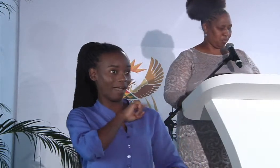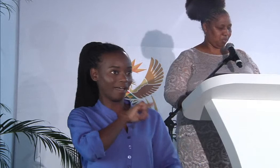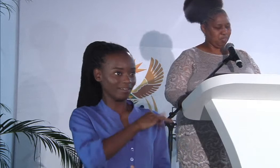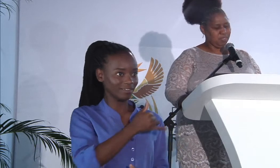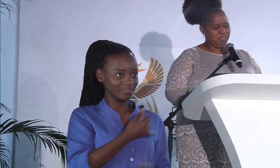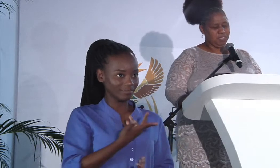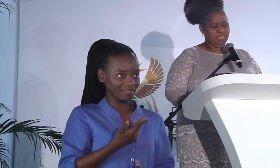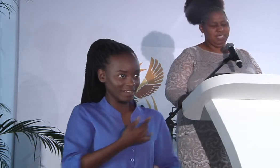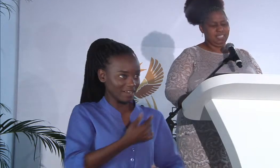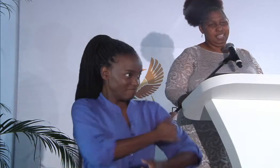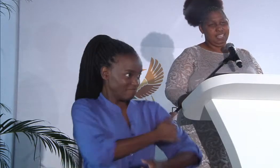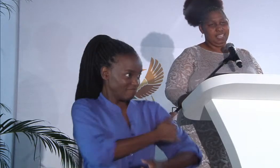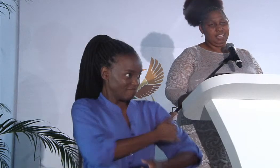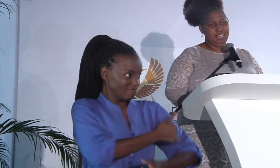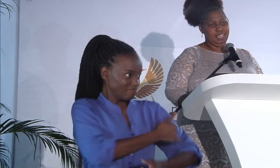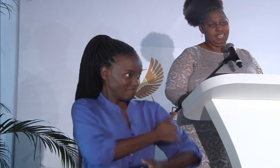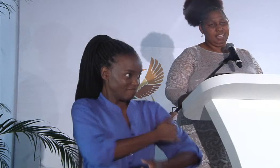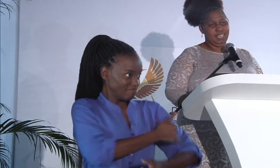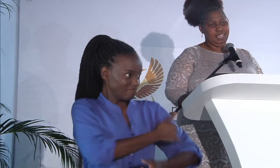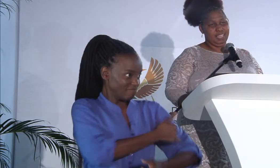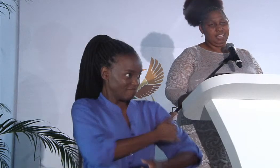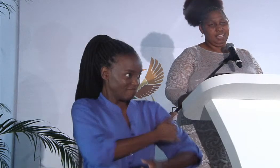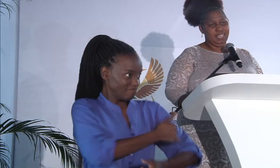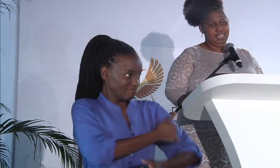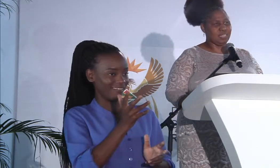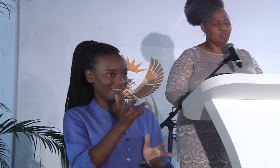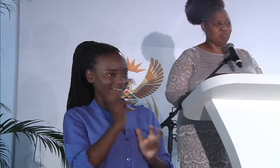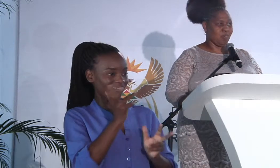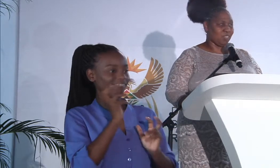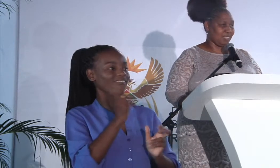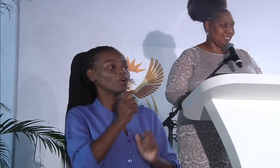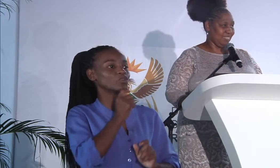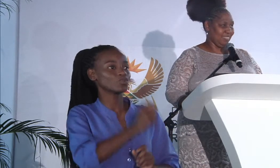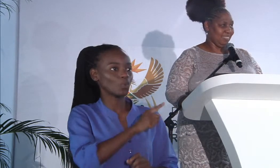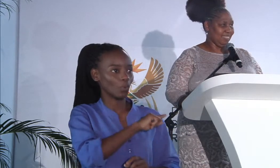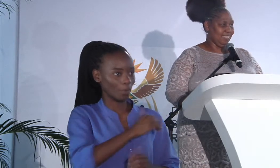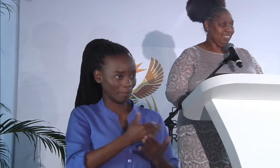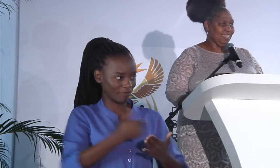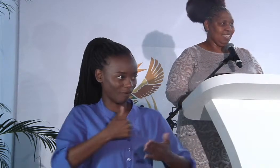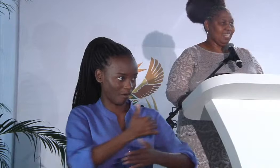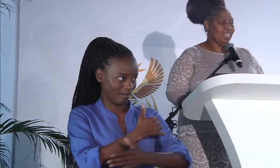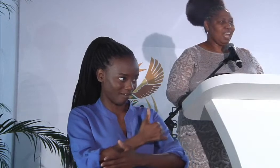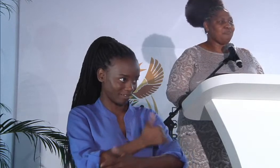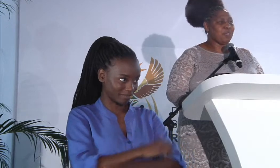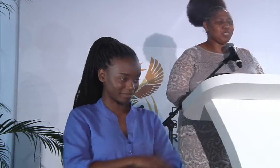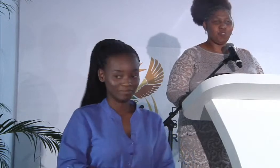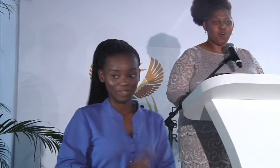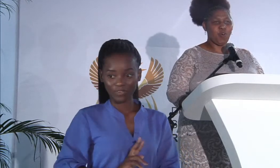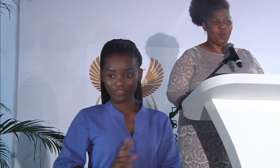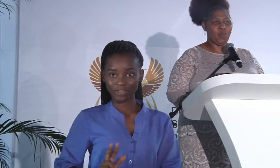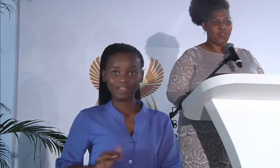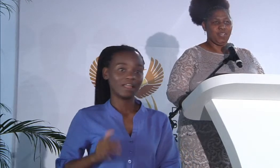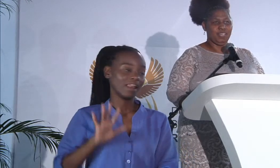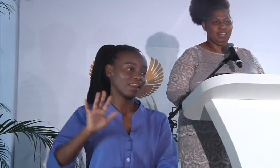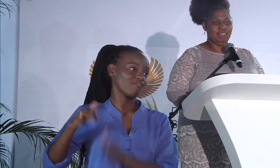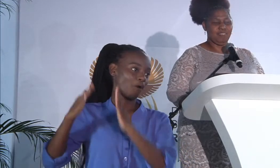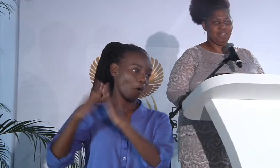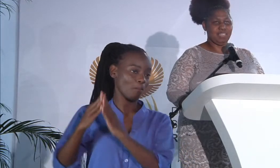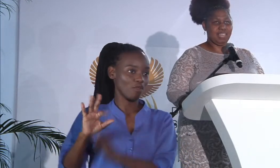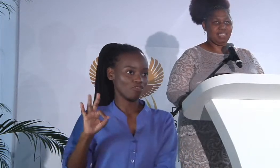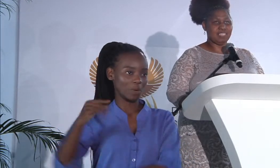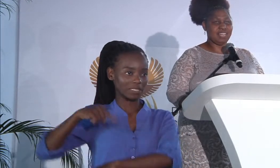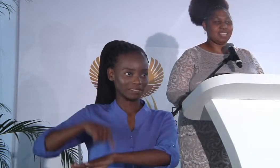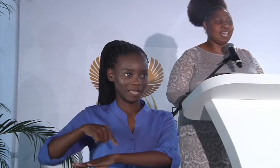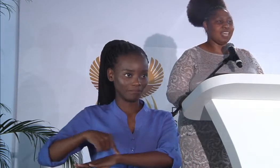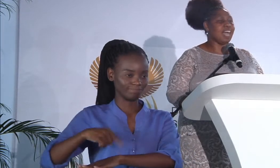truth. And I left home at 3 o'clock. And at 4:30, we were there